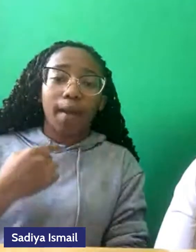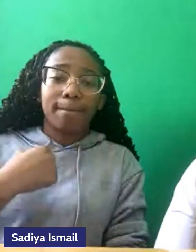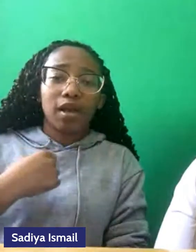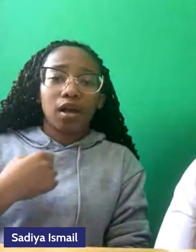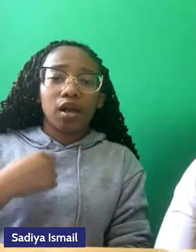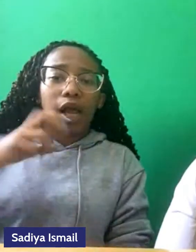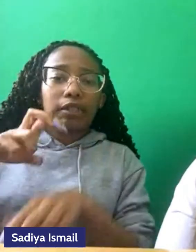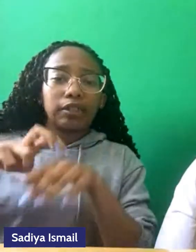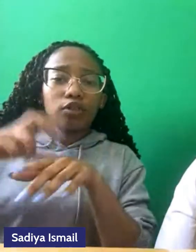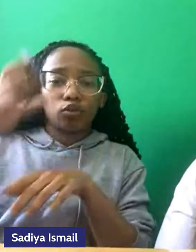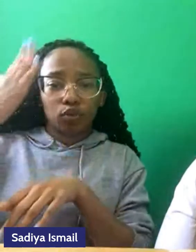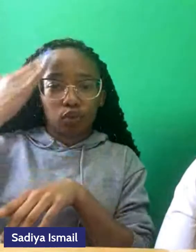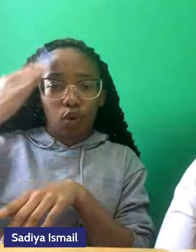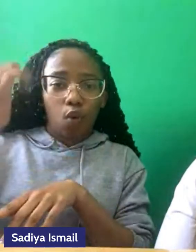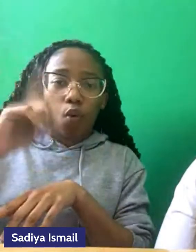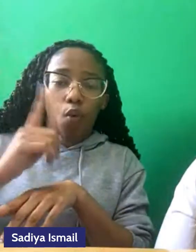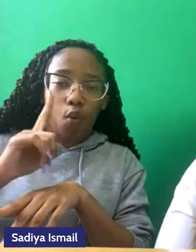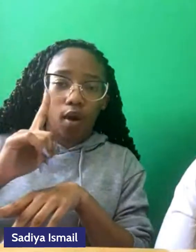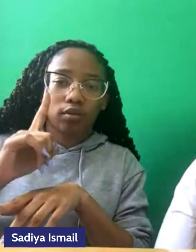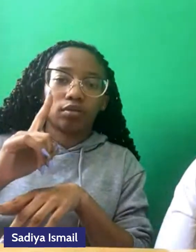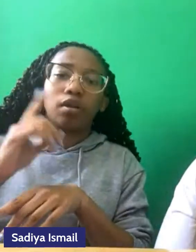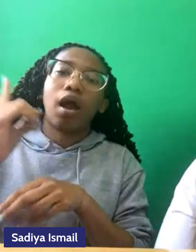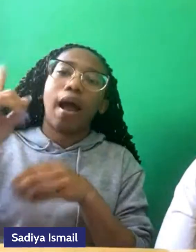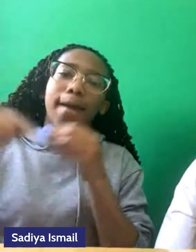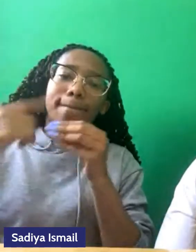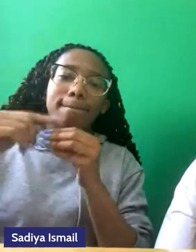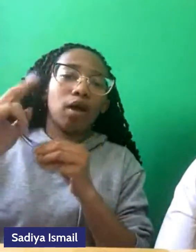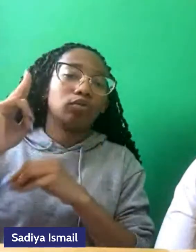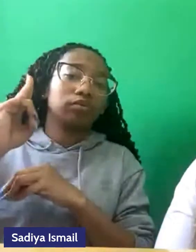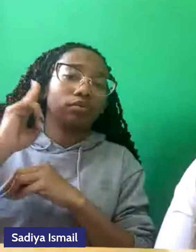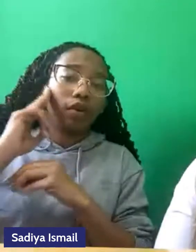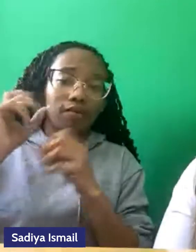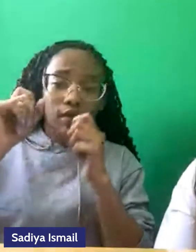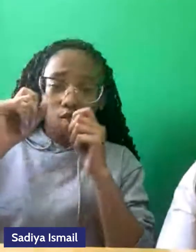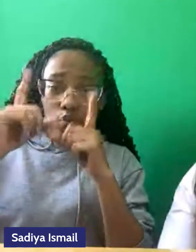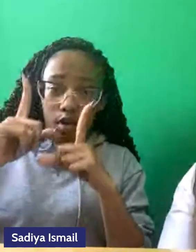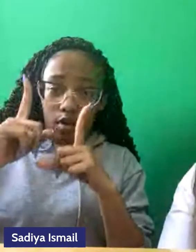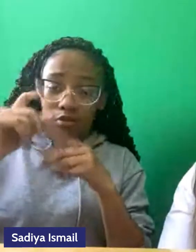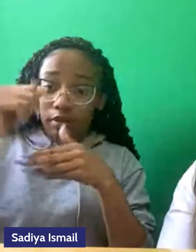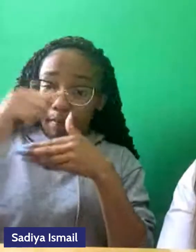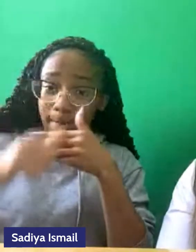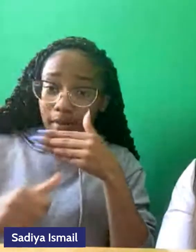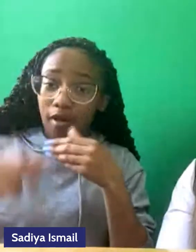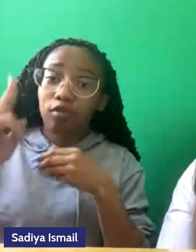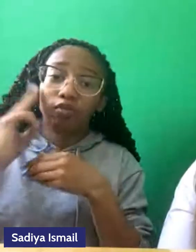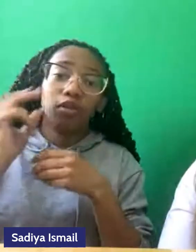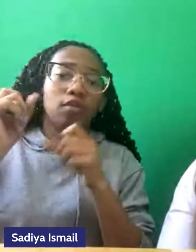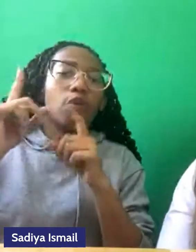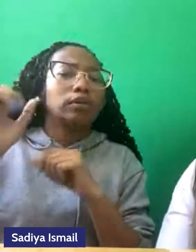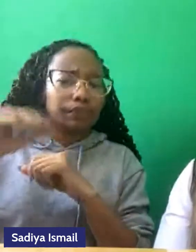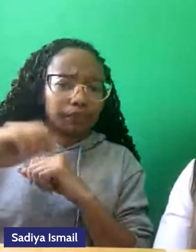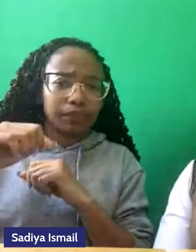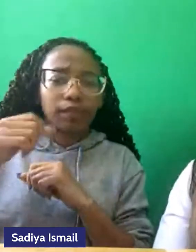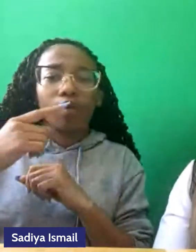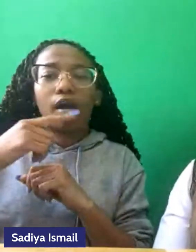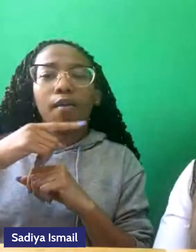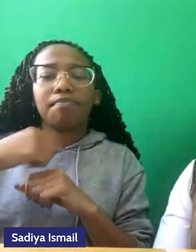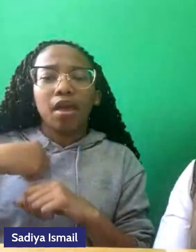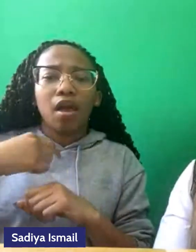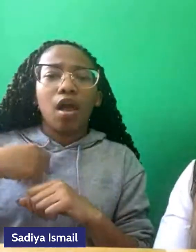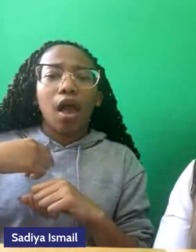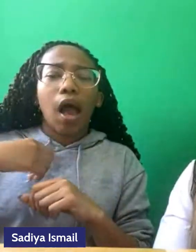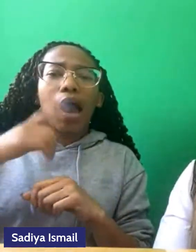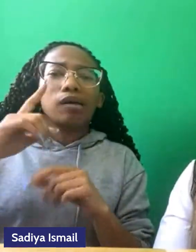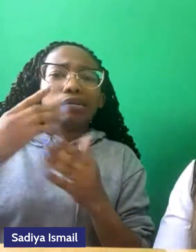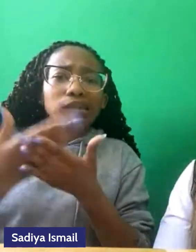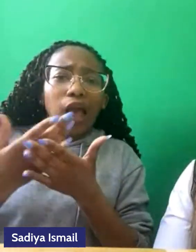and the rest of the public know about deaf awareness? It is the month of deaf awareness. What should I or shouldn't do